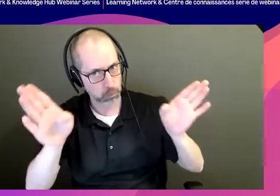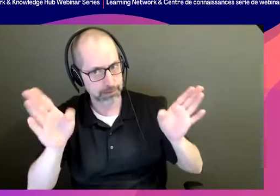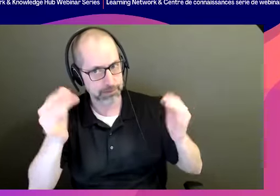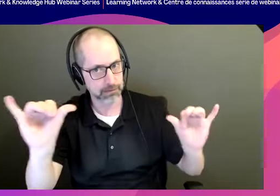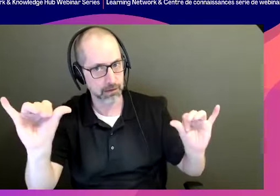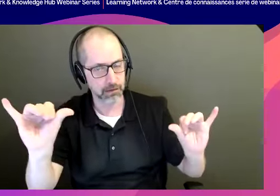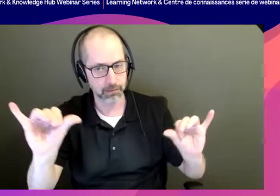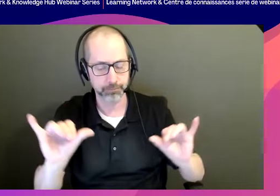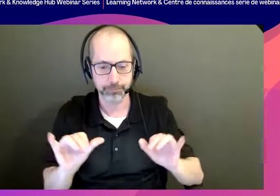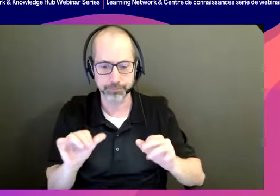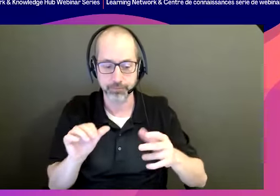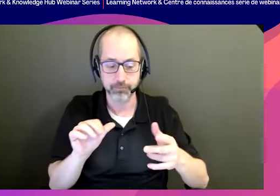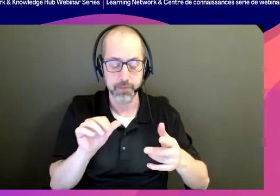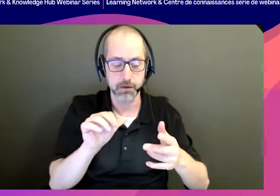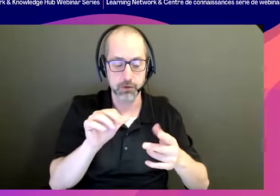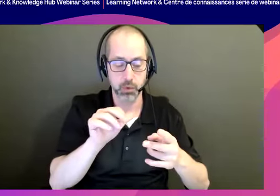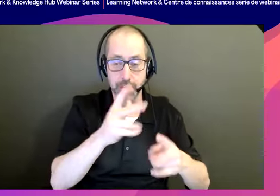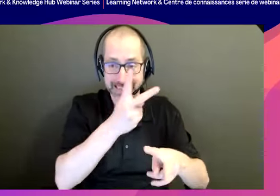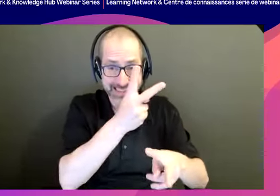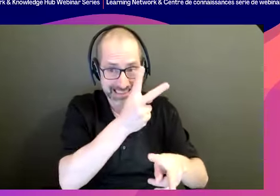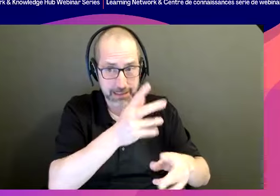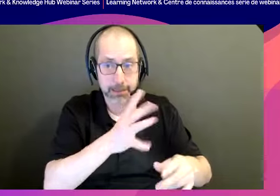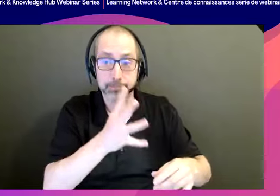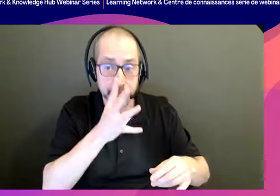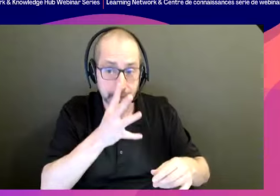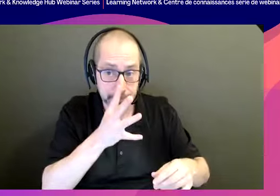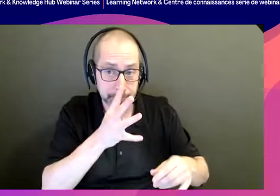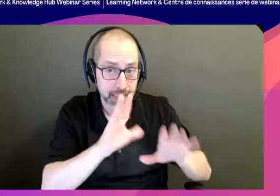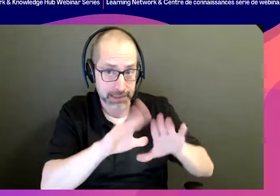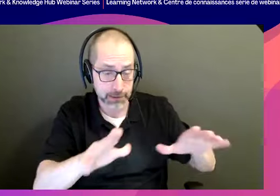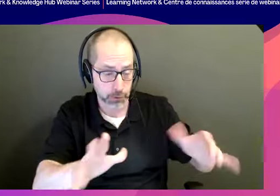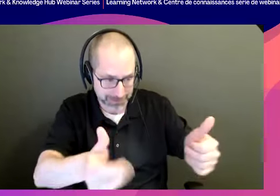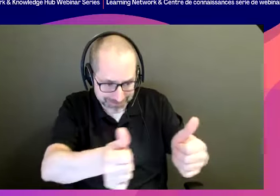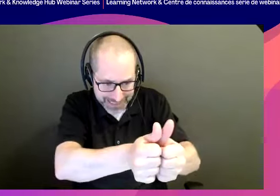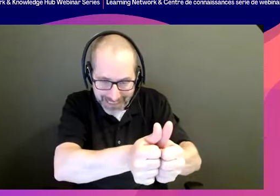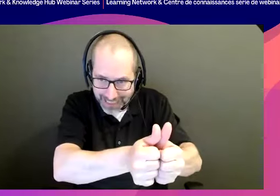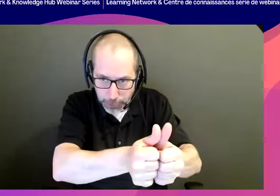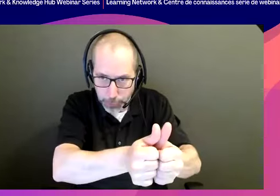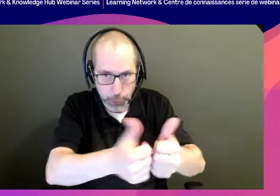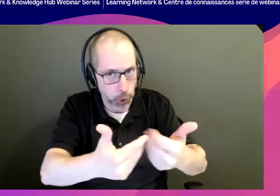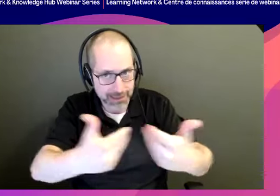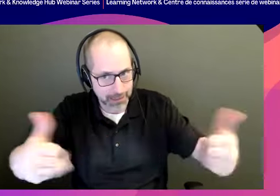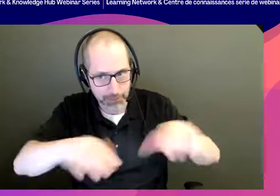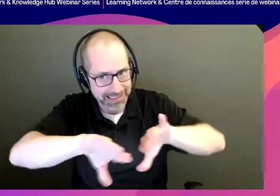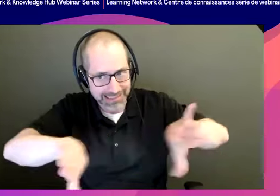Keeping mom and children together is most important and best for everyone.